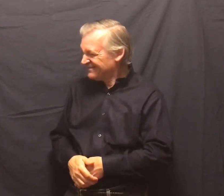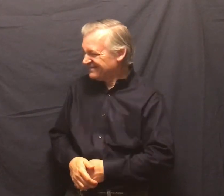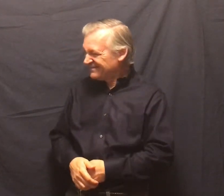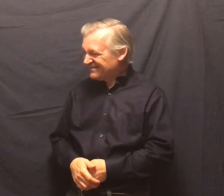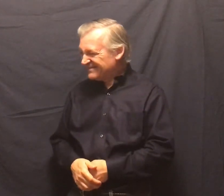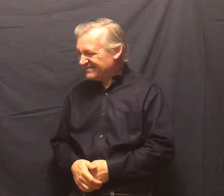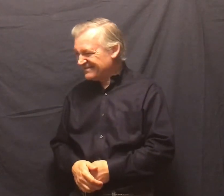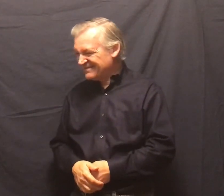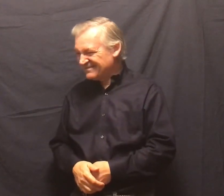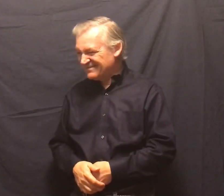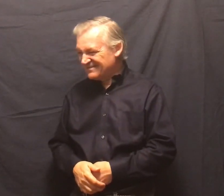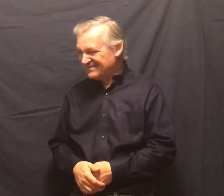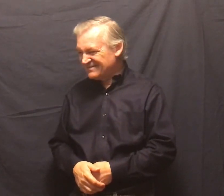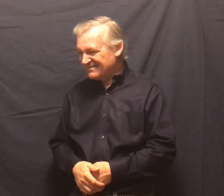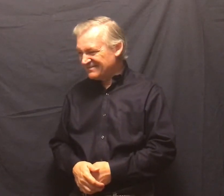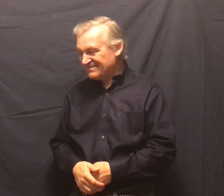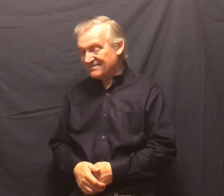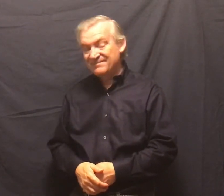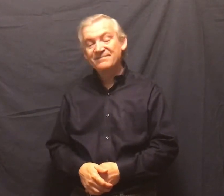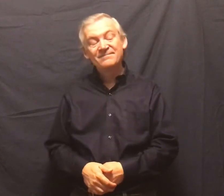Every 6 weeks or so, George continued,